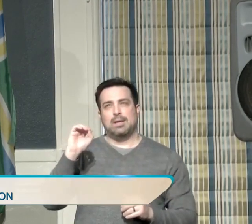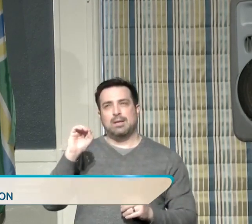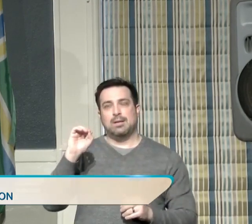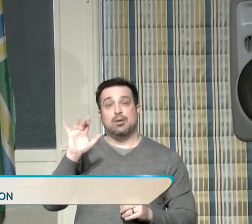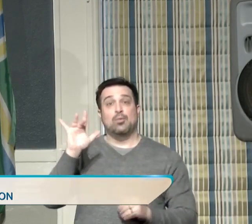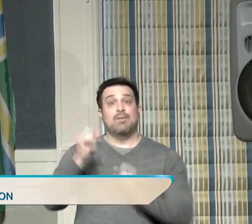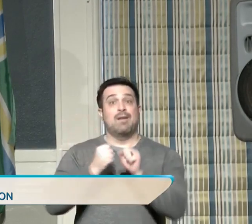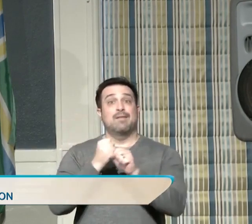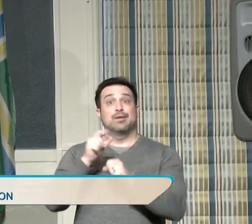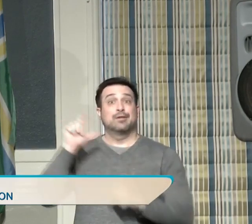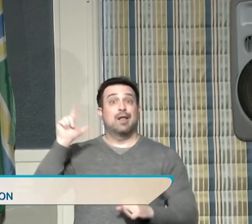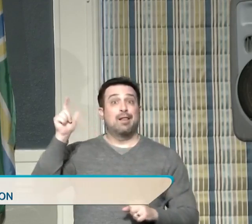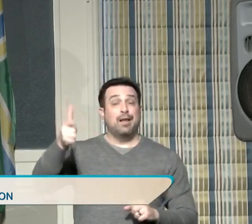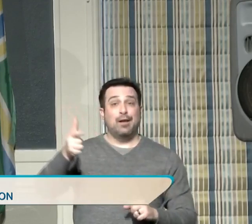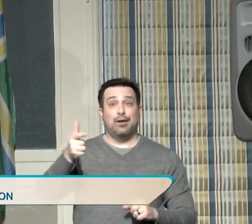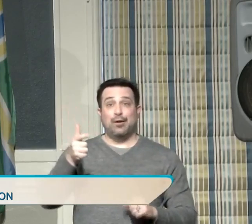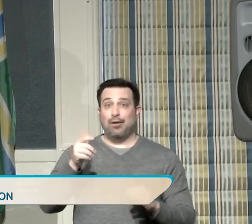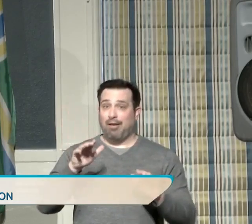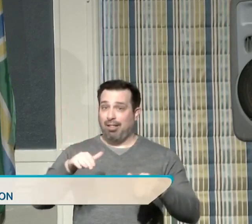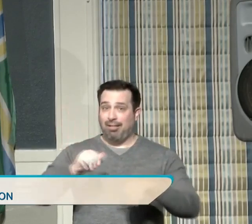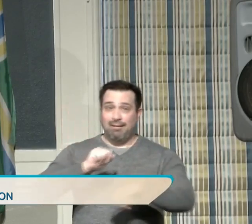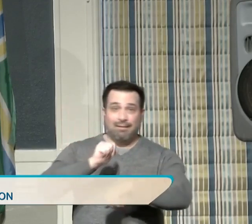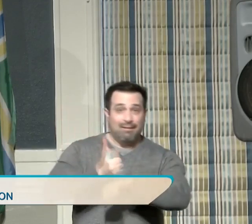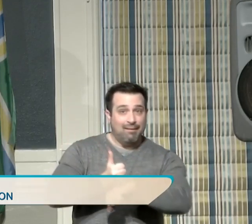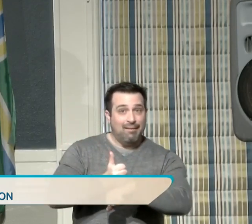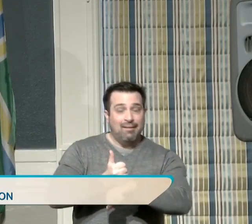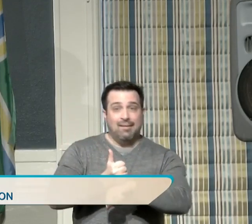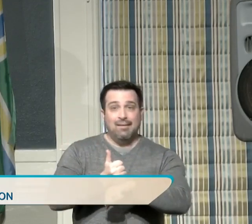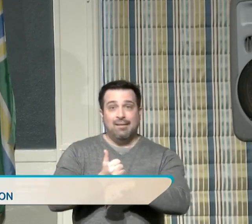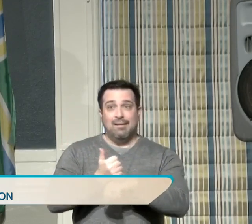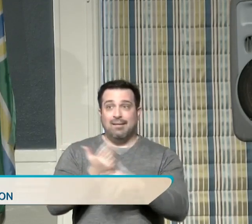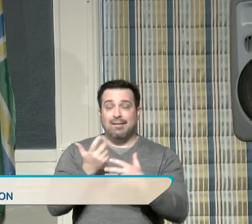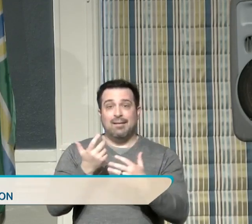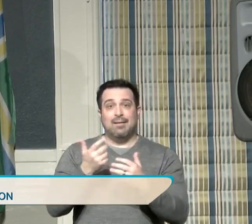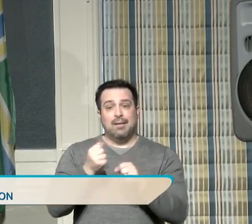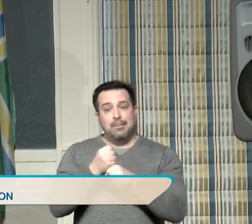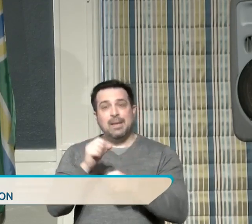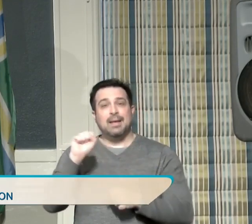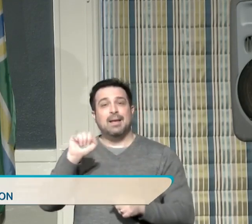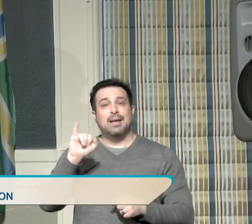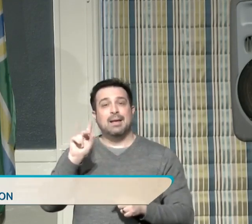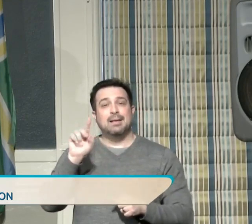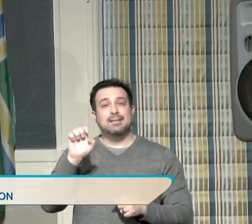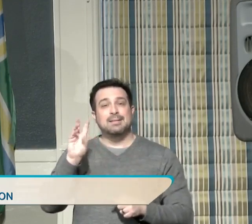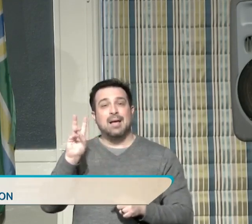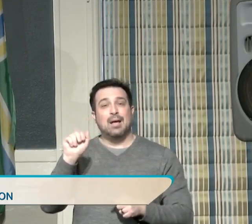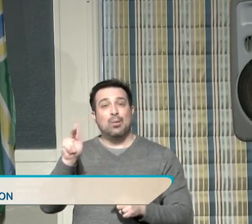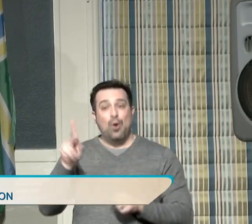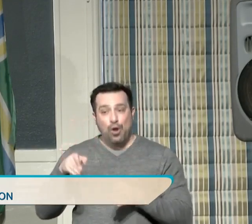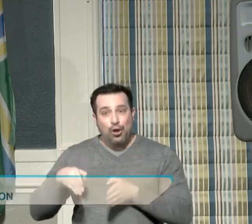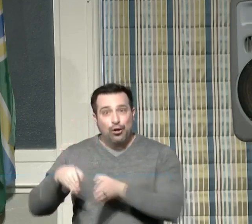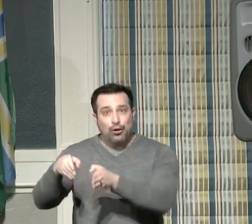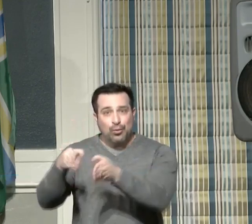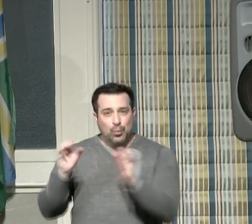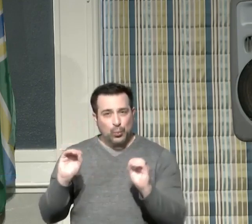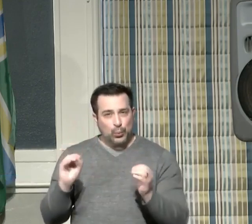25 years later hadn't got around to implementing it in terms of making its sidewalks accessible.